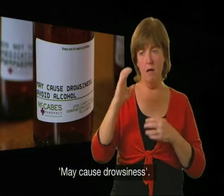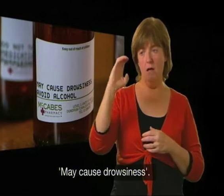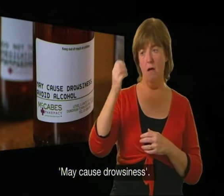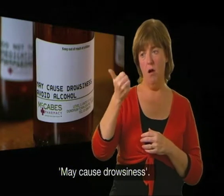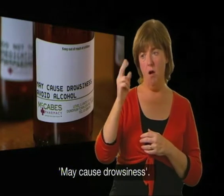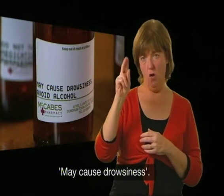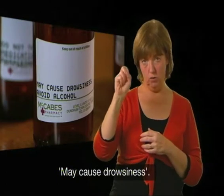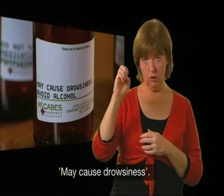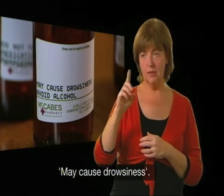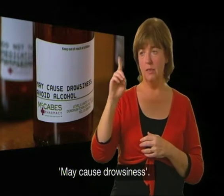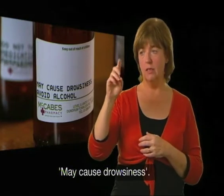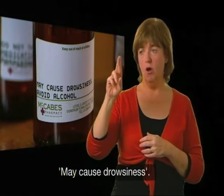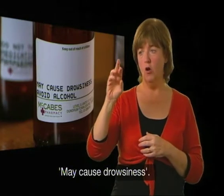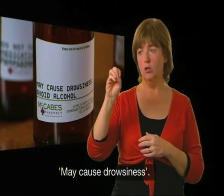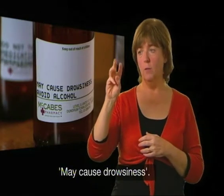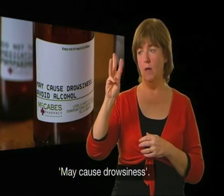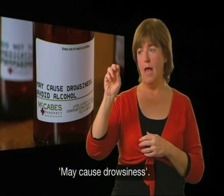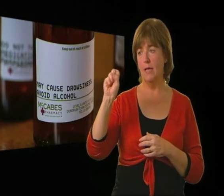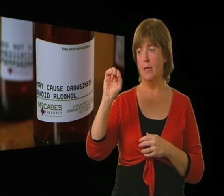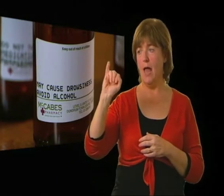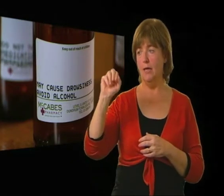may cause drowsiness.